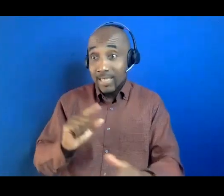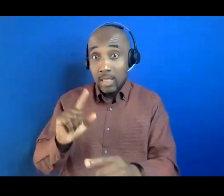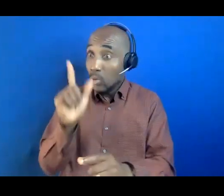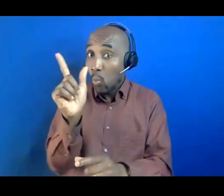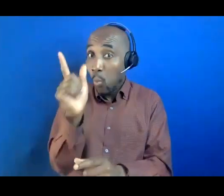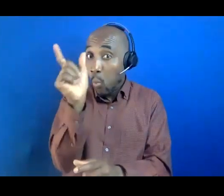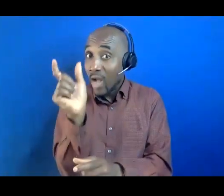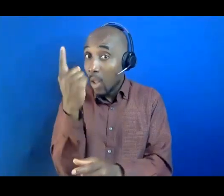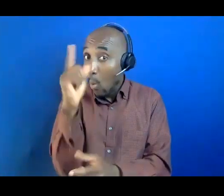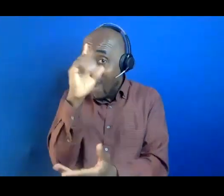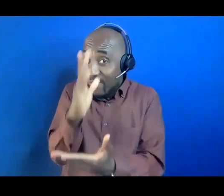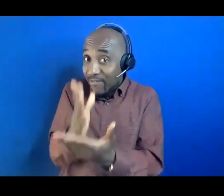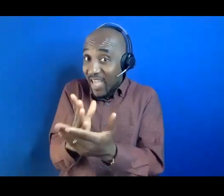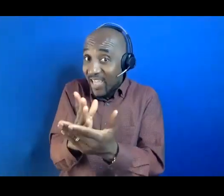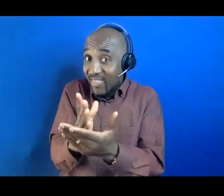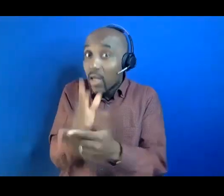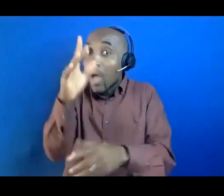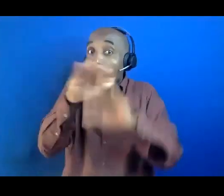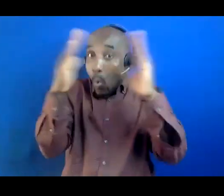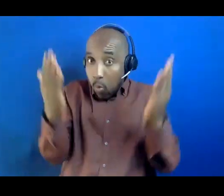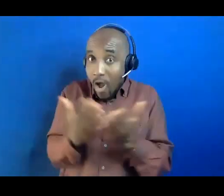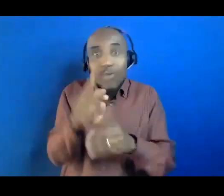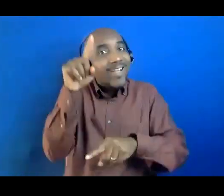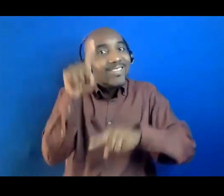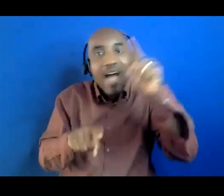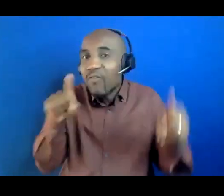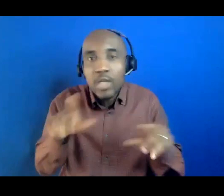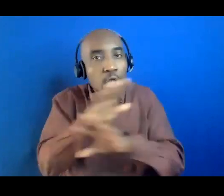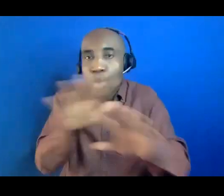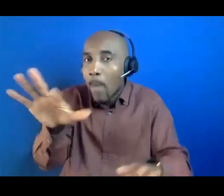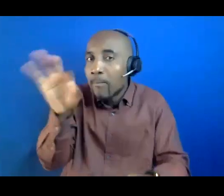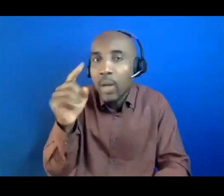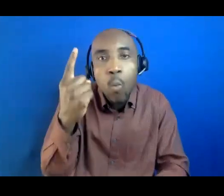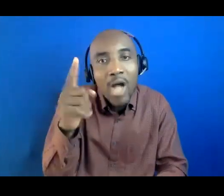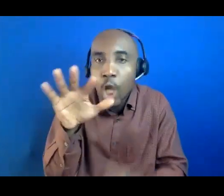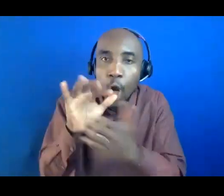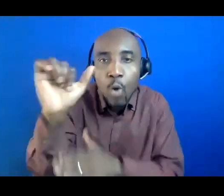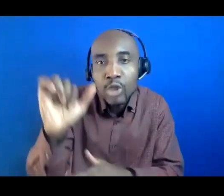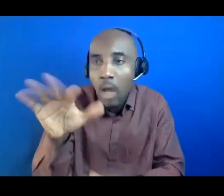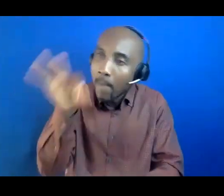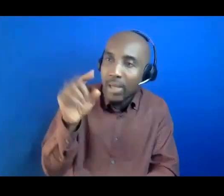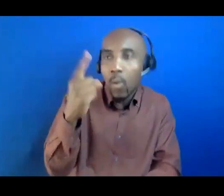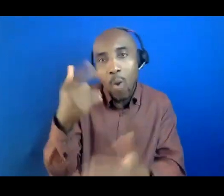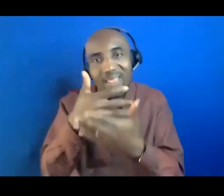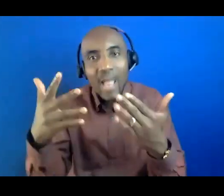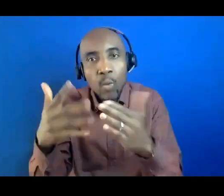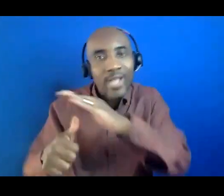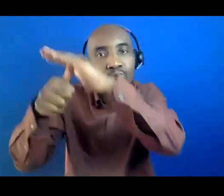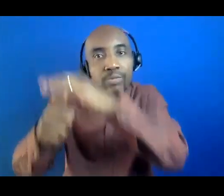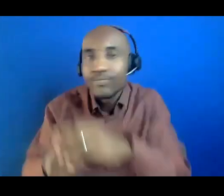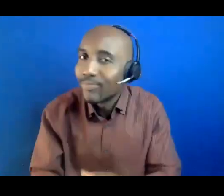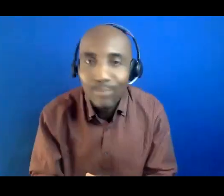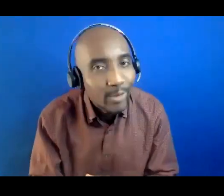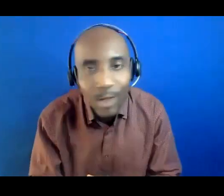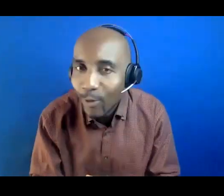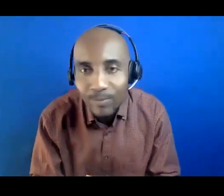earth. There is no one culture that is the right culture. There is no one language that is the right language. All of the